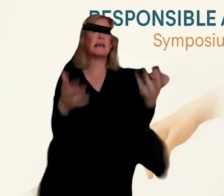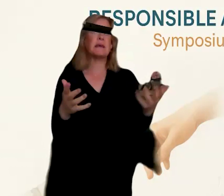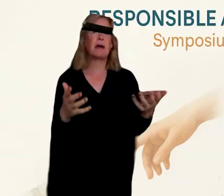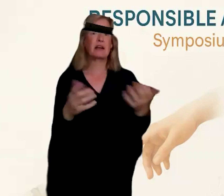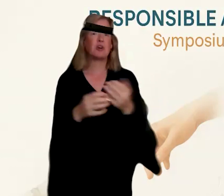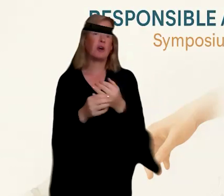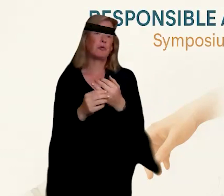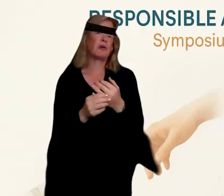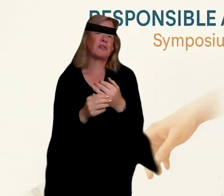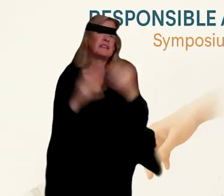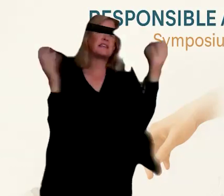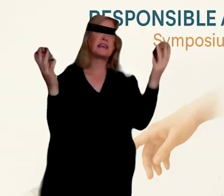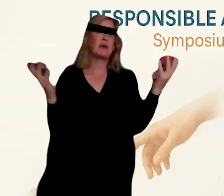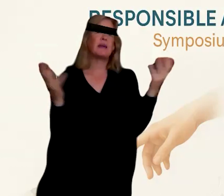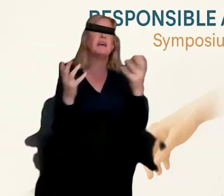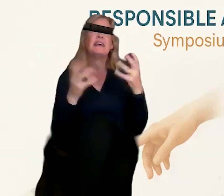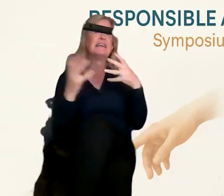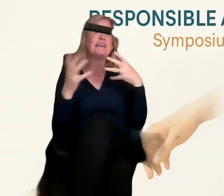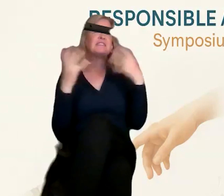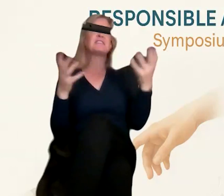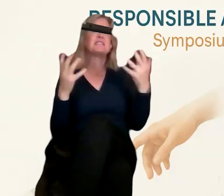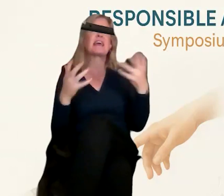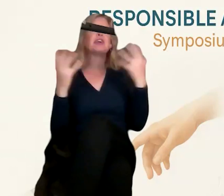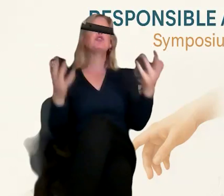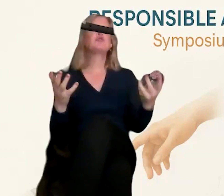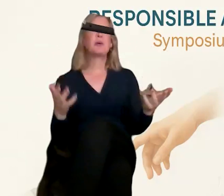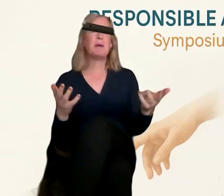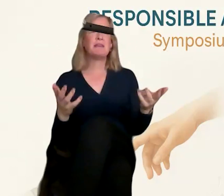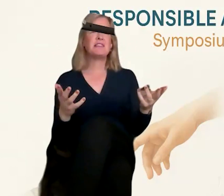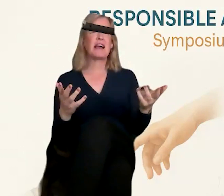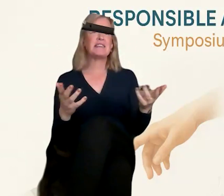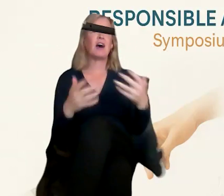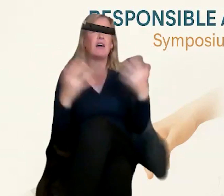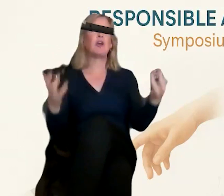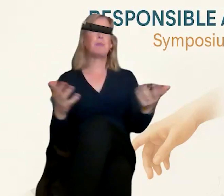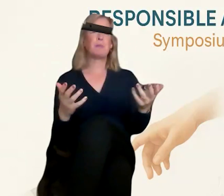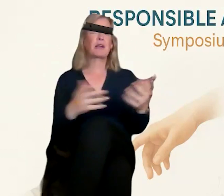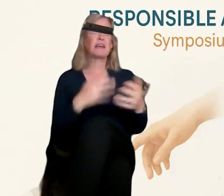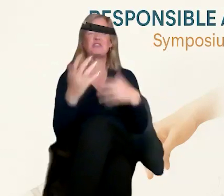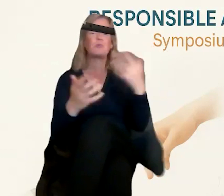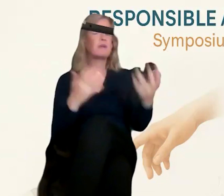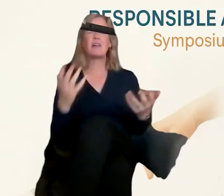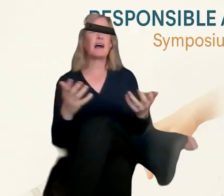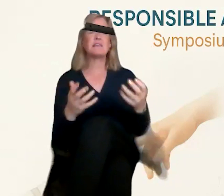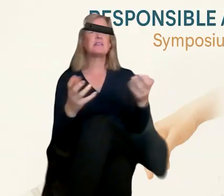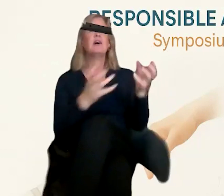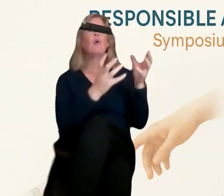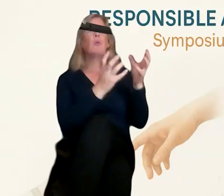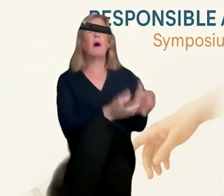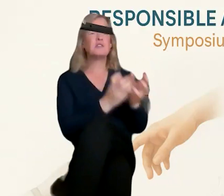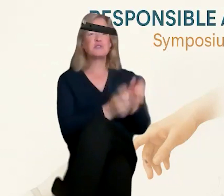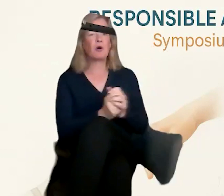the best impact on the world. But, it doesn't take a huge commitment to the idea of an open market to